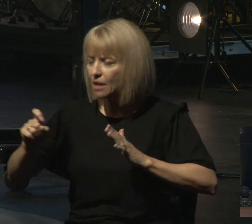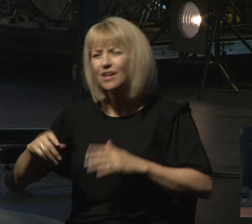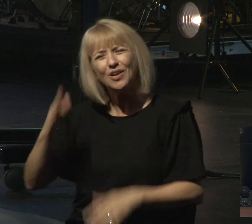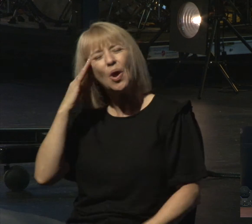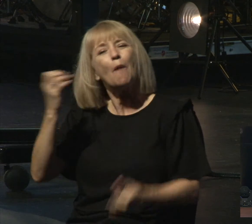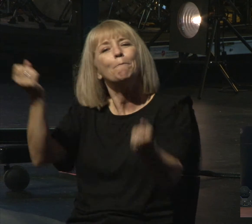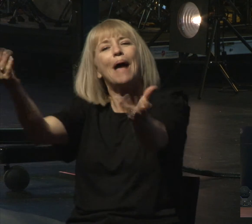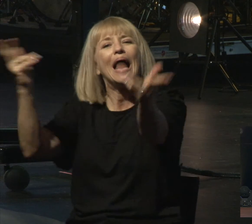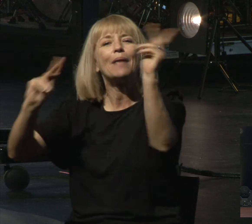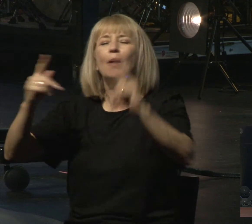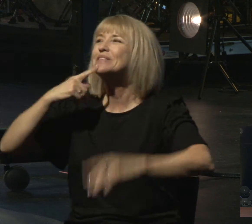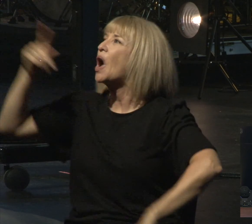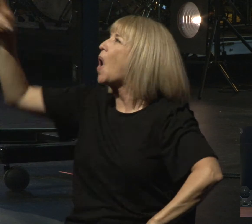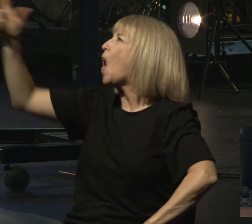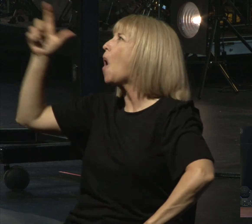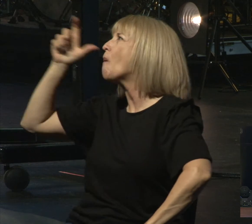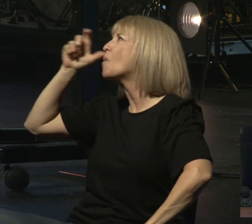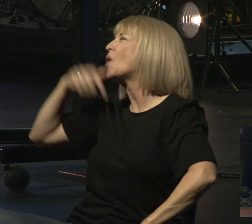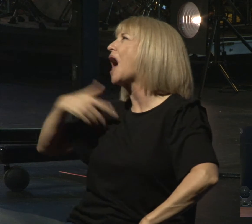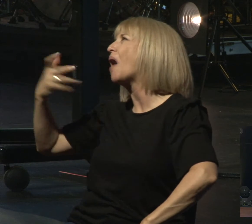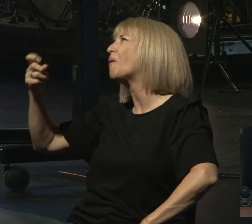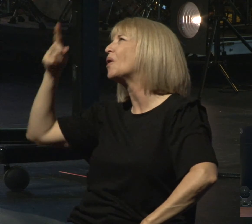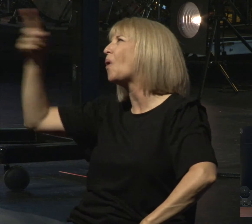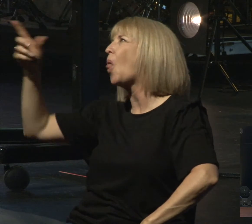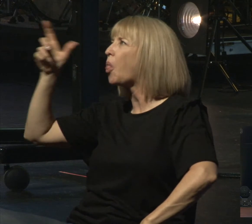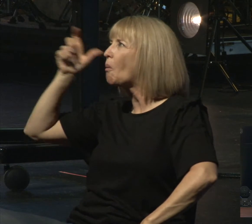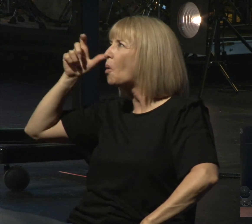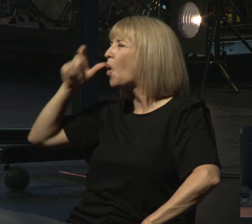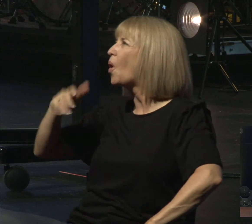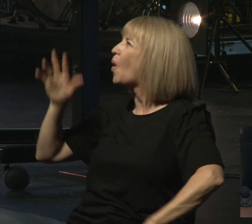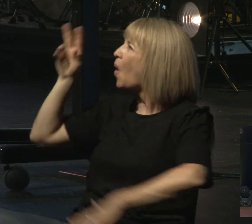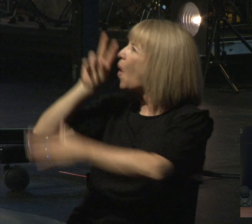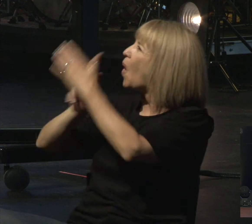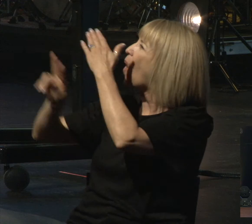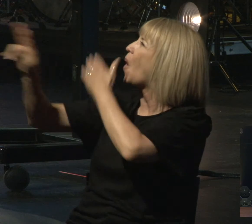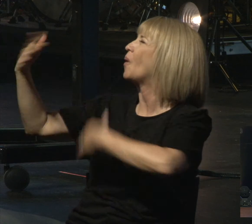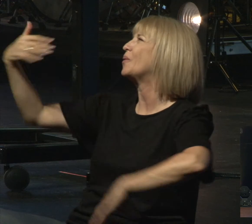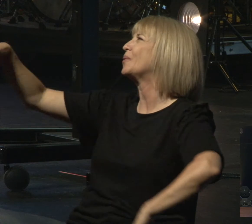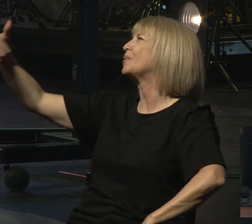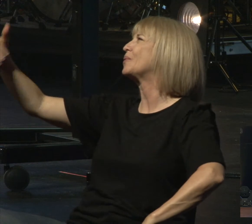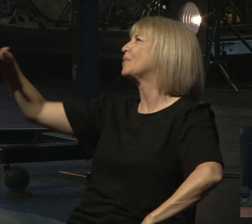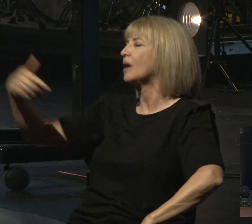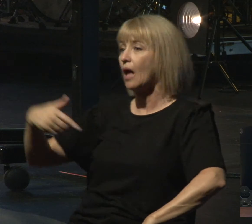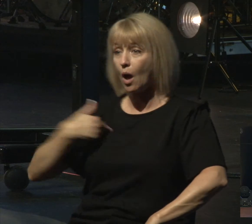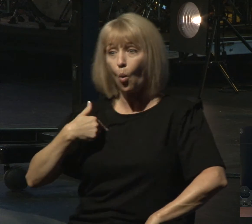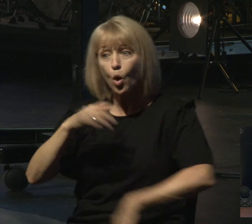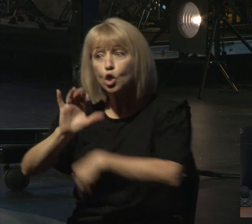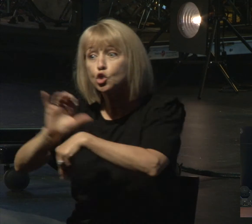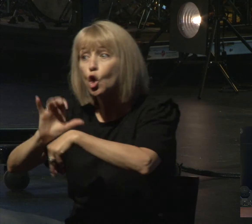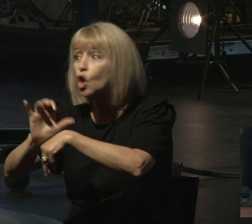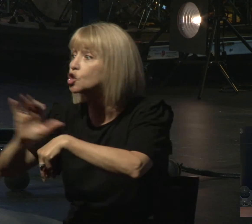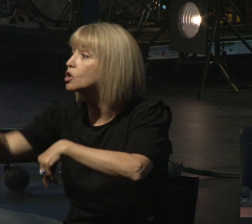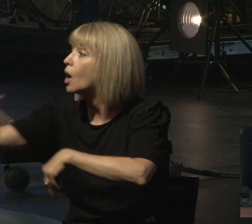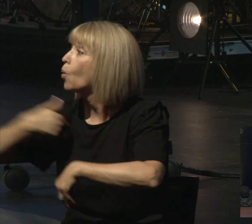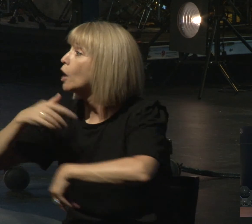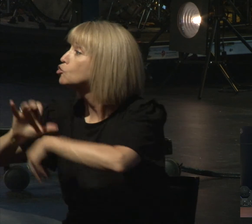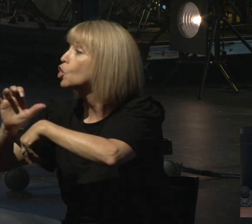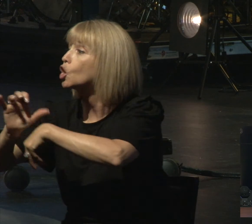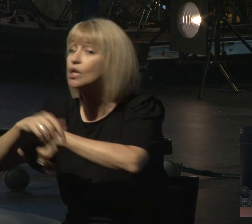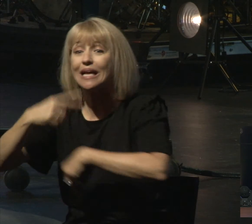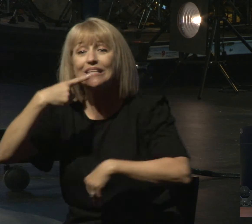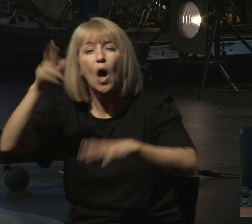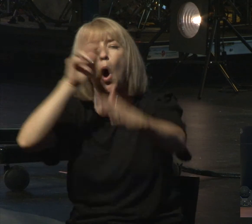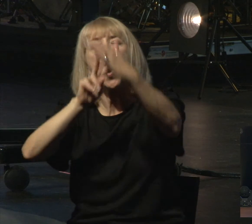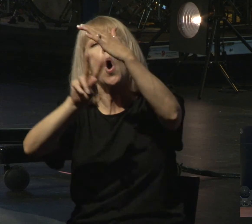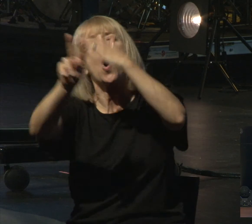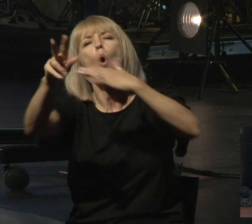moon. Like, we as a church have visions of winning our city to Jesus. Jesus has this humongous vision